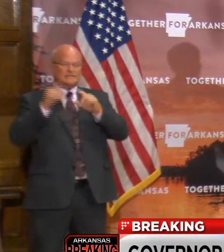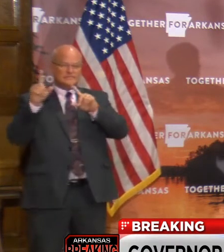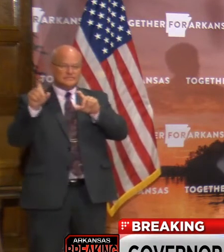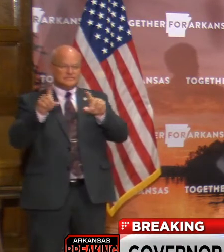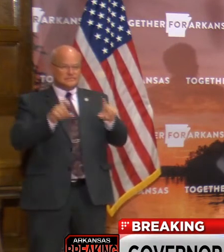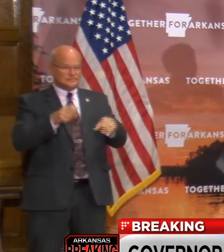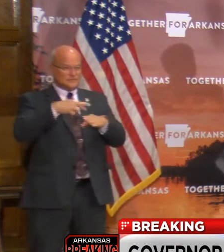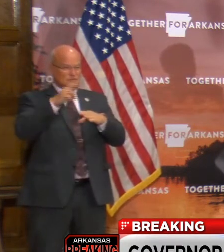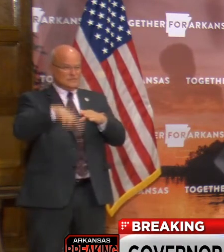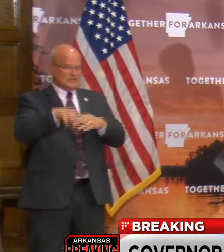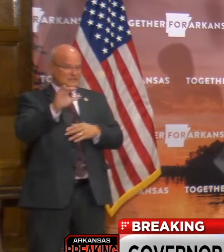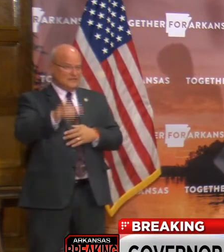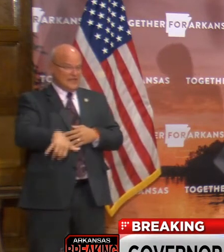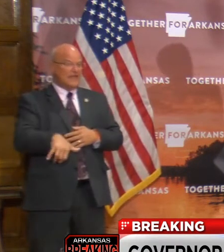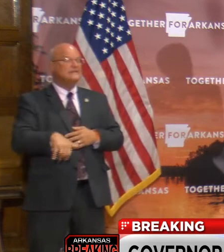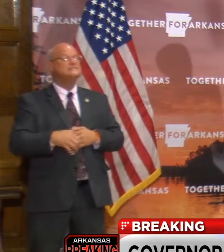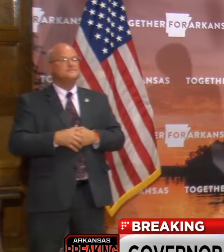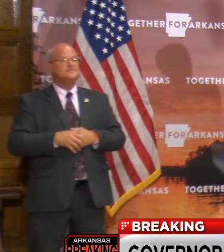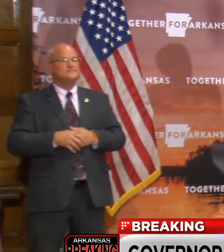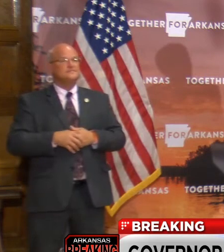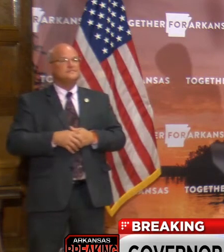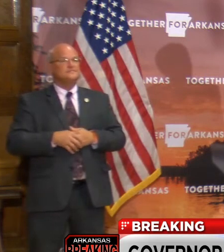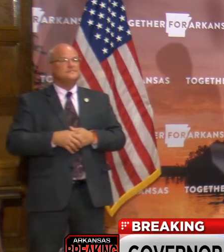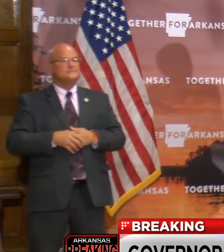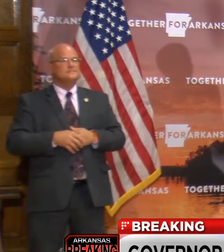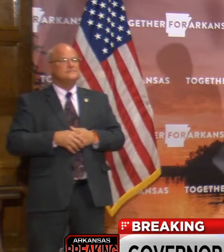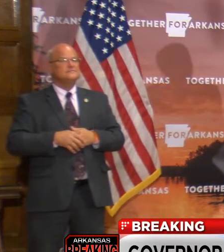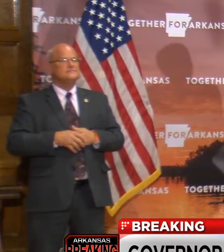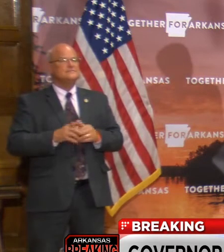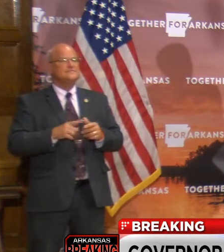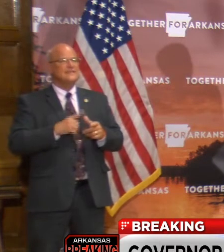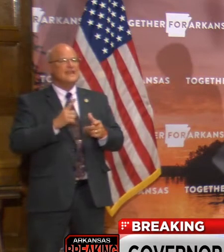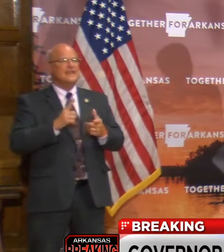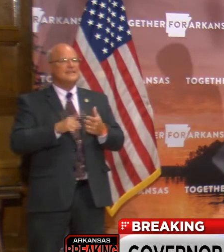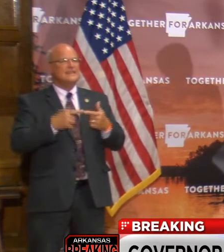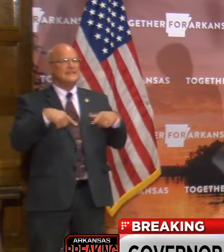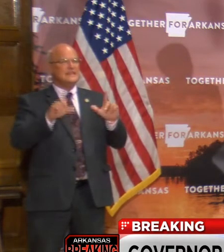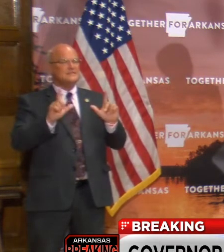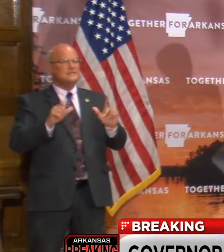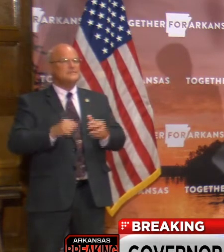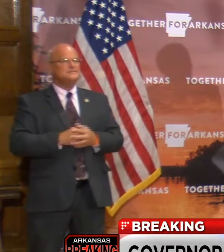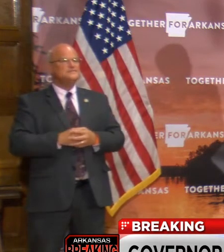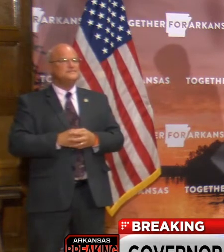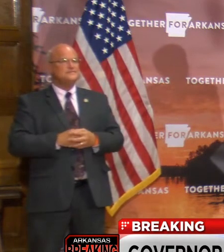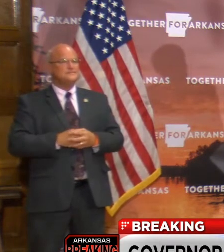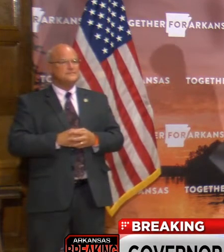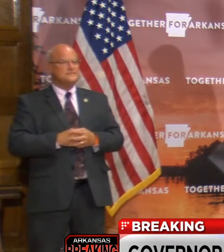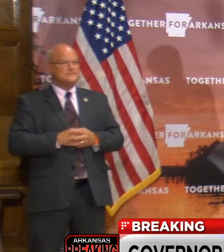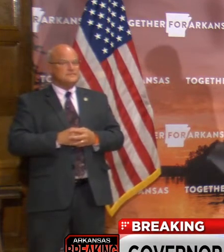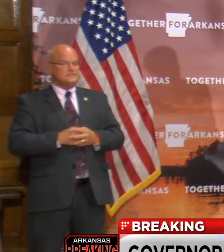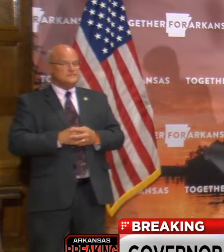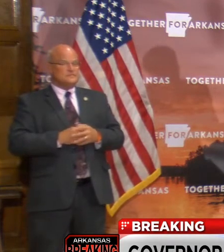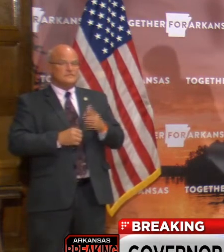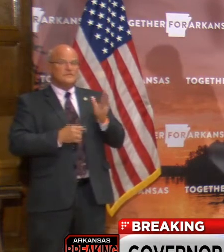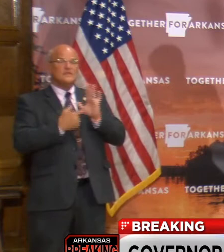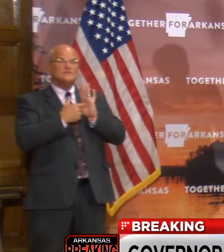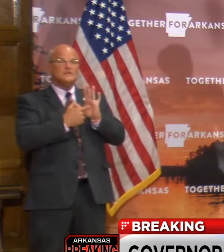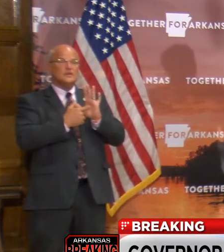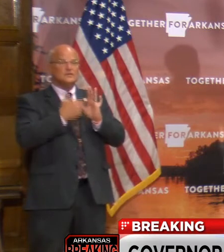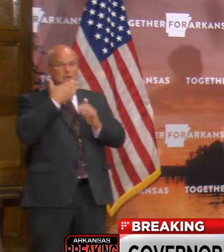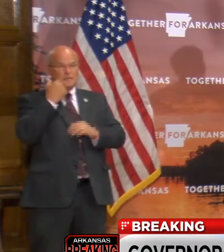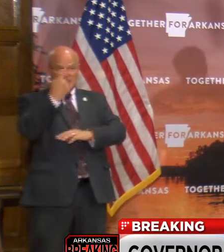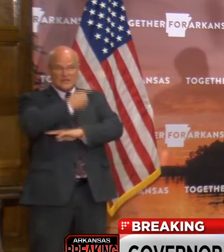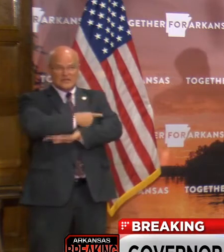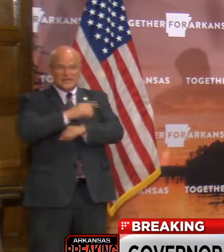and the results of that. And then let's go to the next one. This shows a better day in